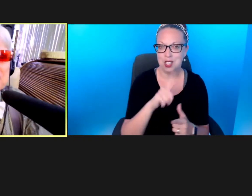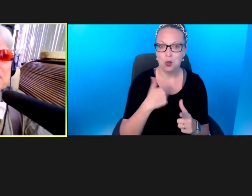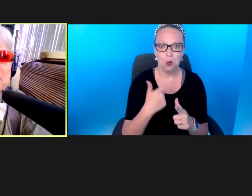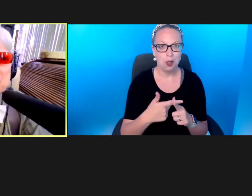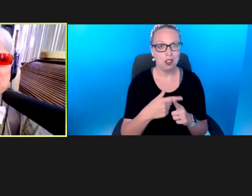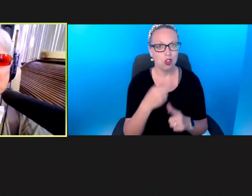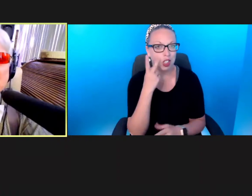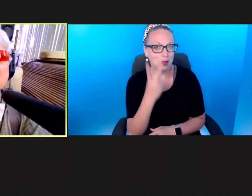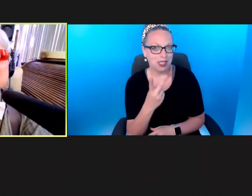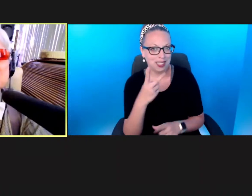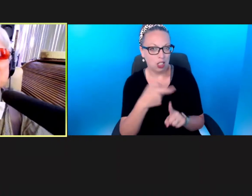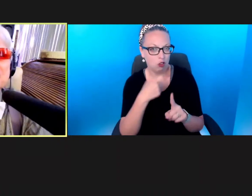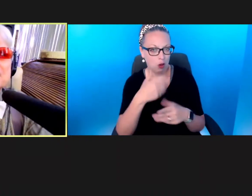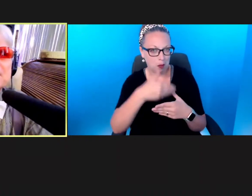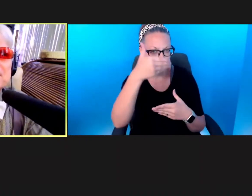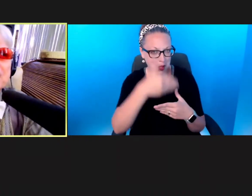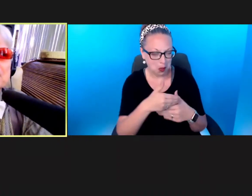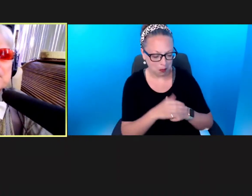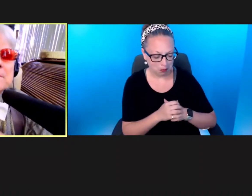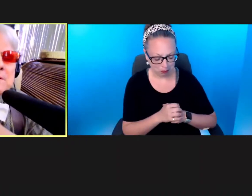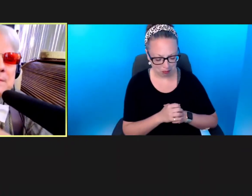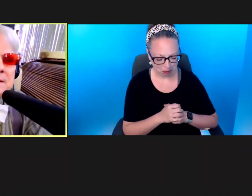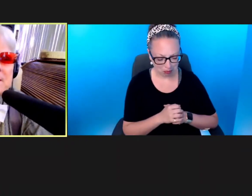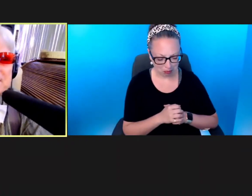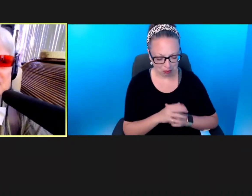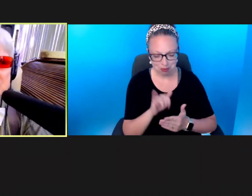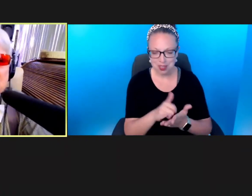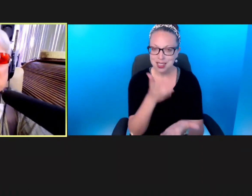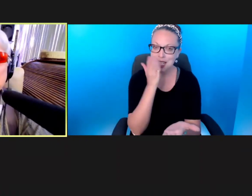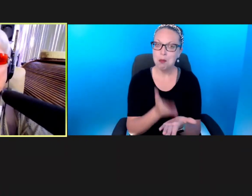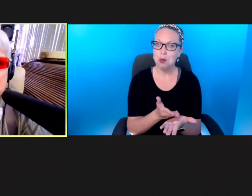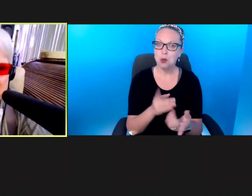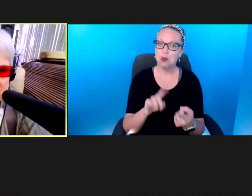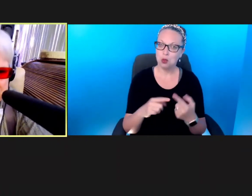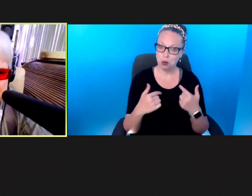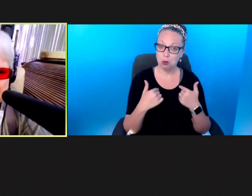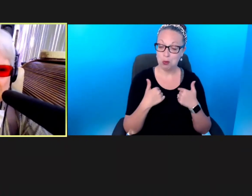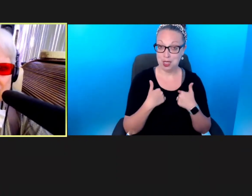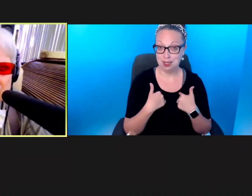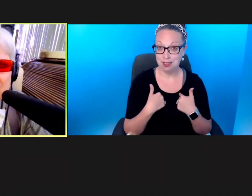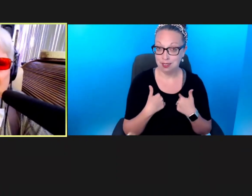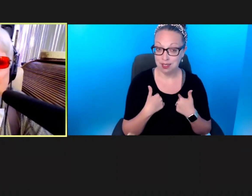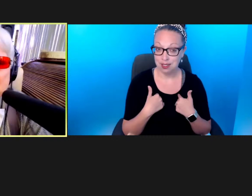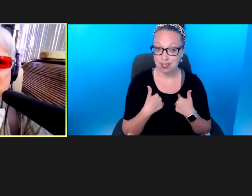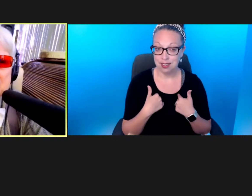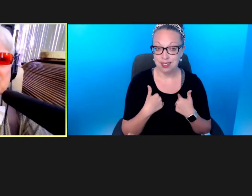her view. So it proved to me that my